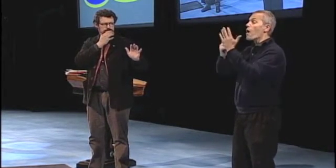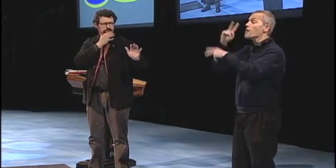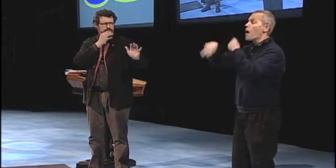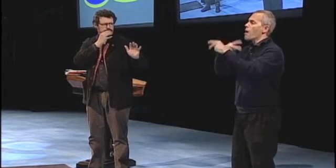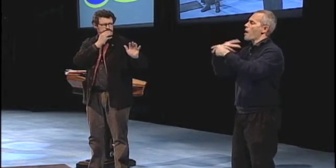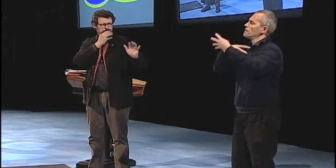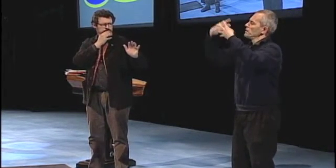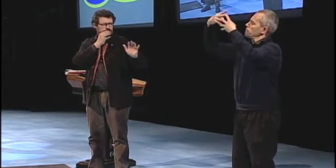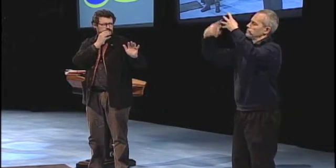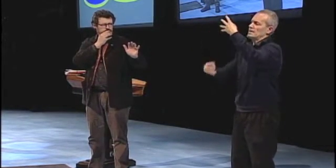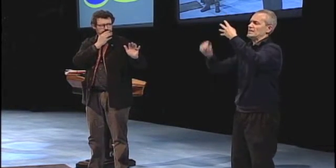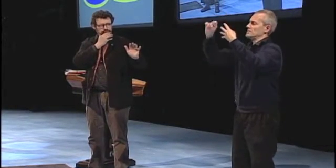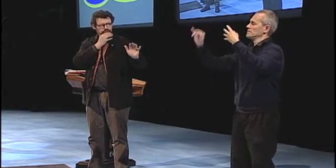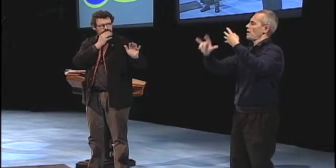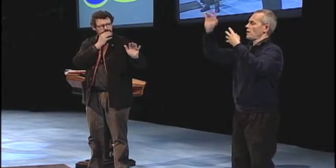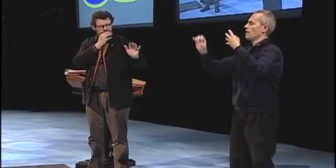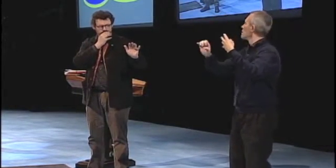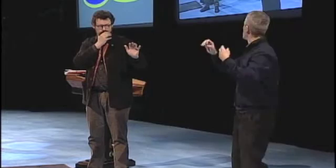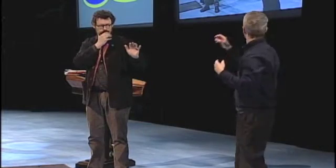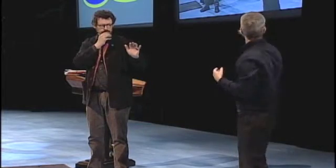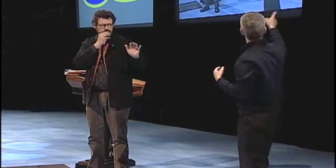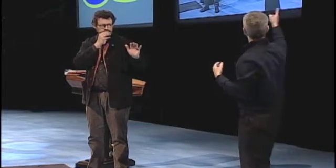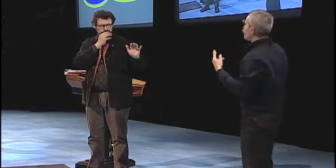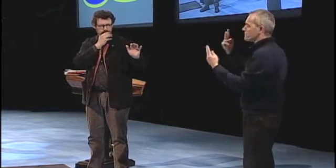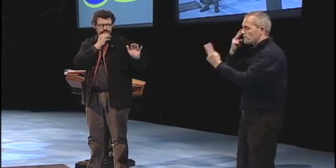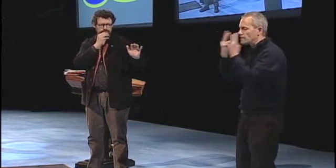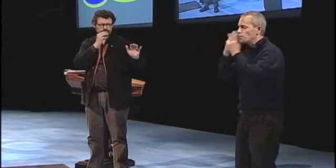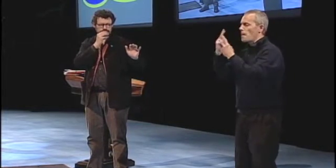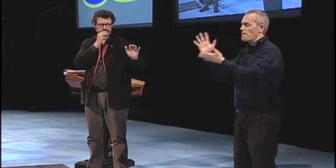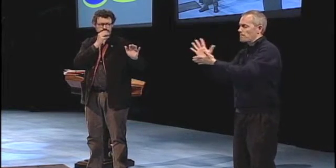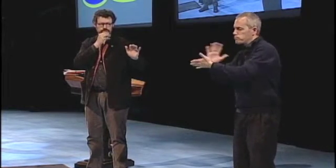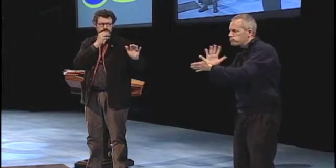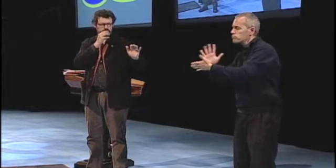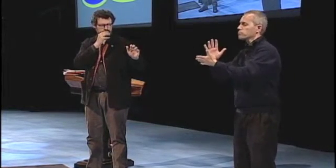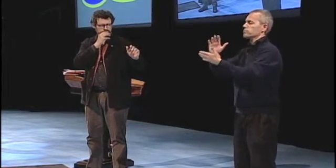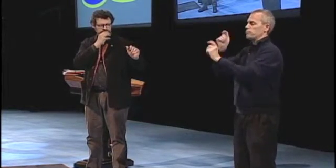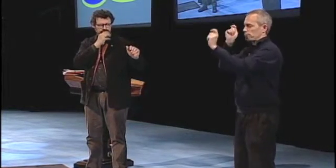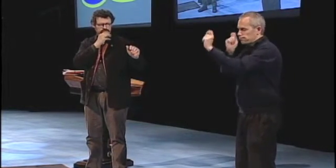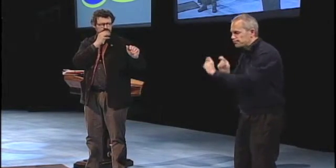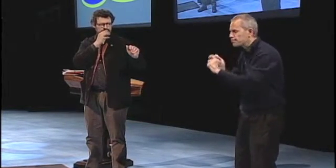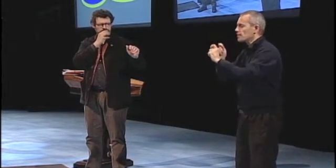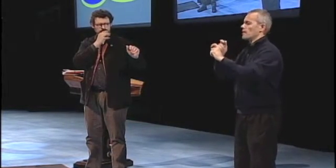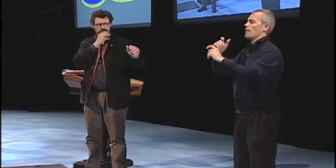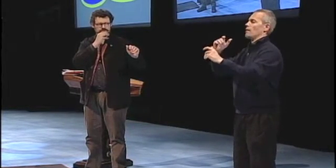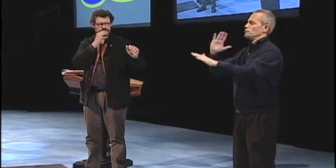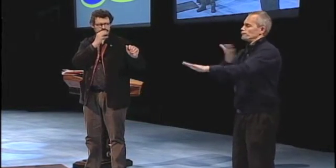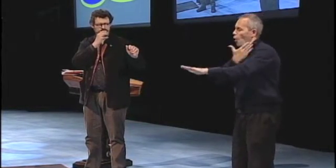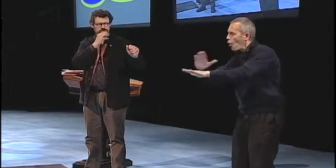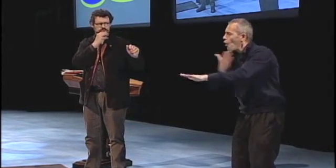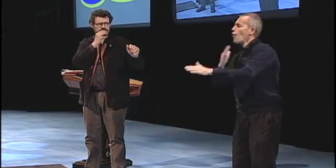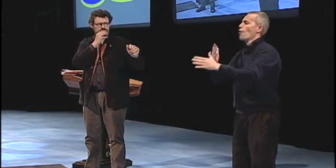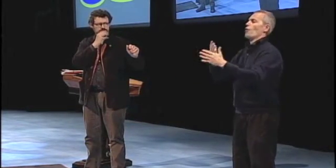So, Surdism is a part of the art world. The art world has so many